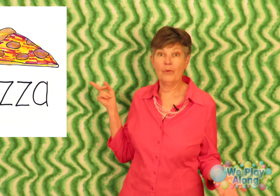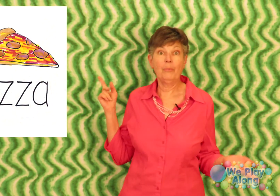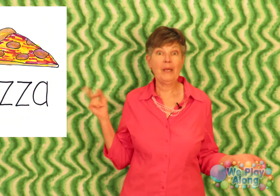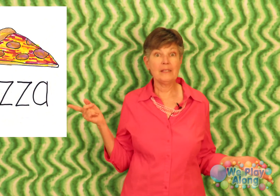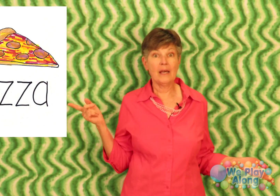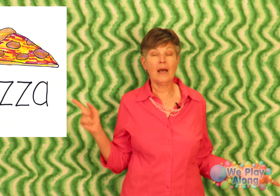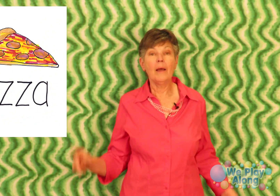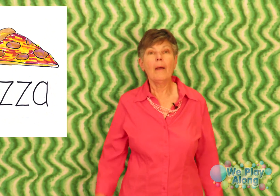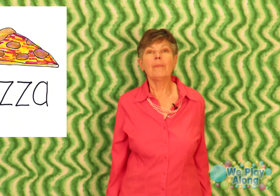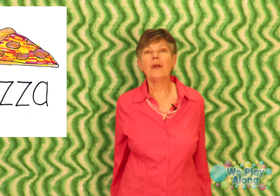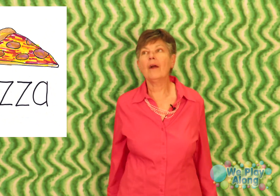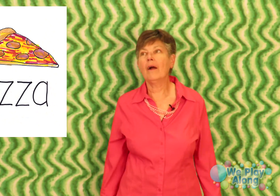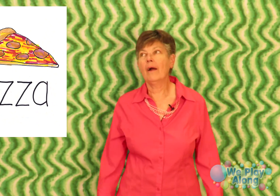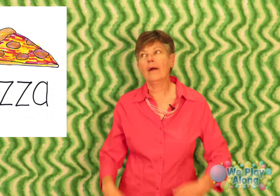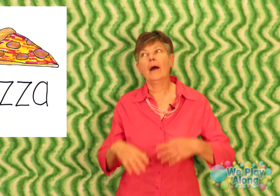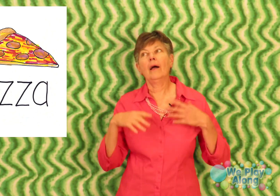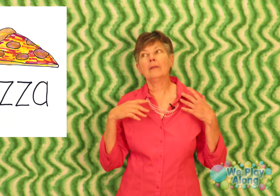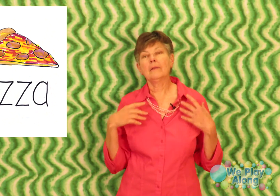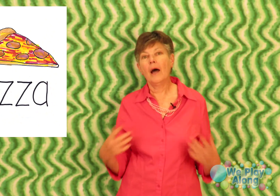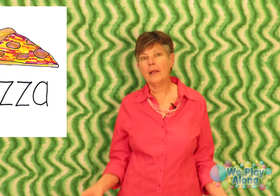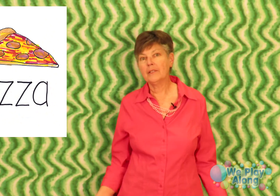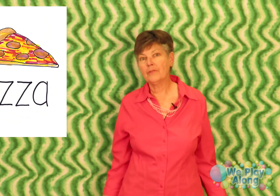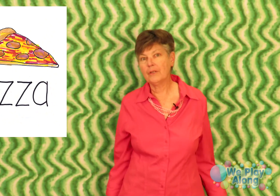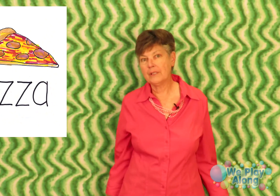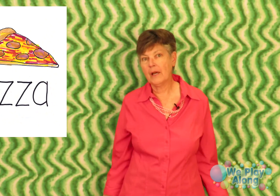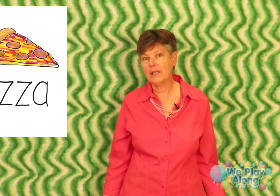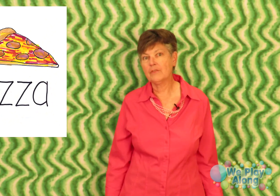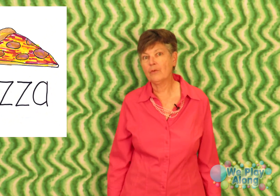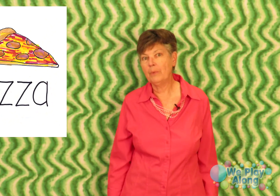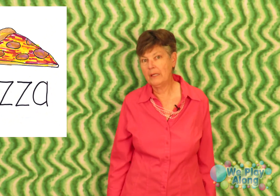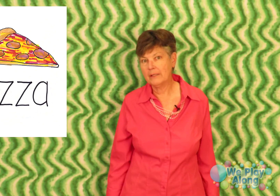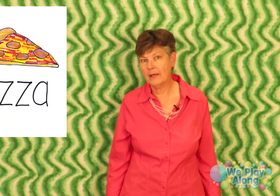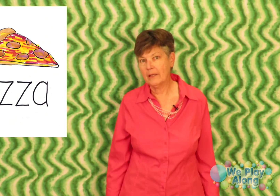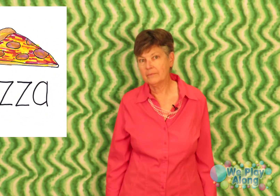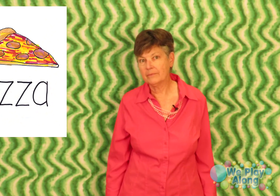food, pizza. There are a lot of different signs for pizza.